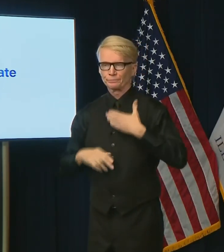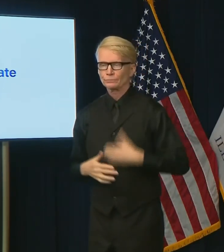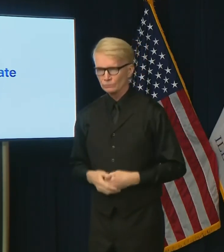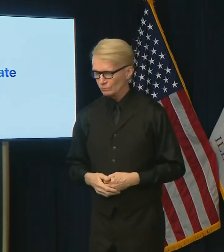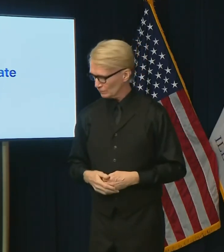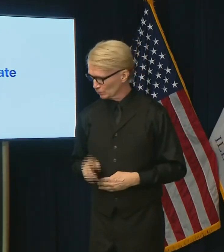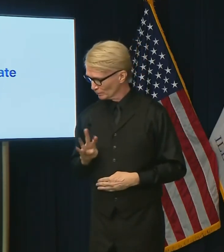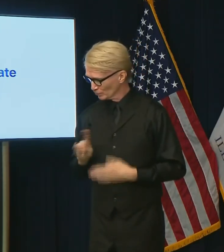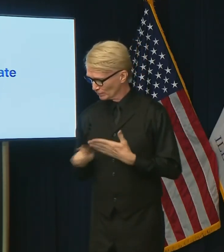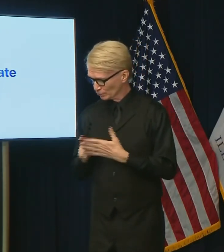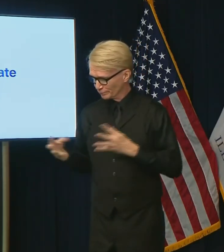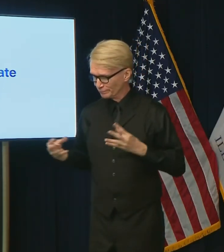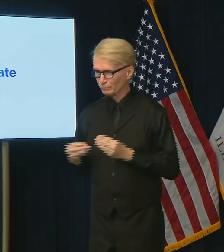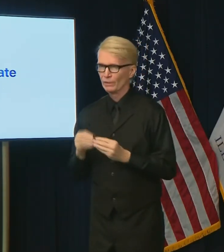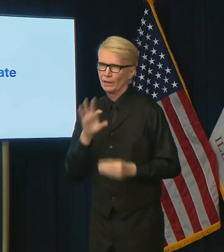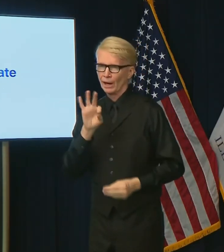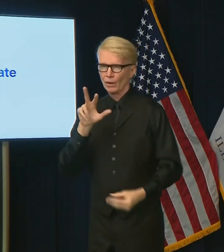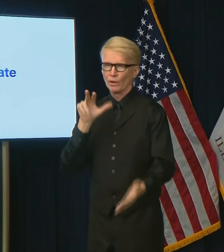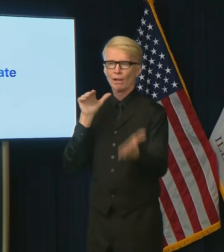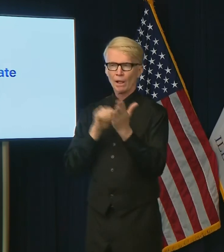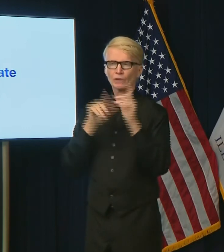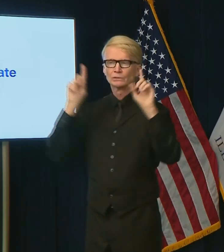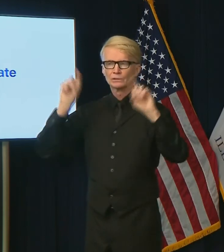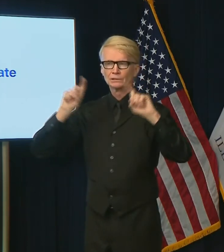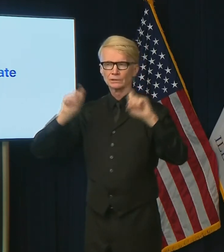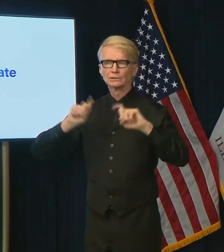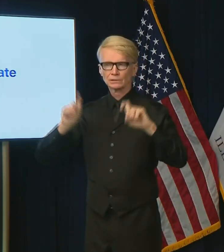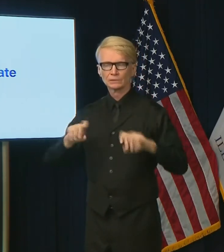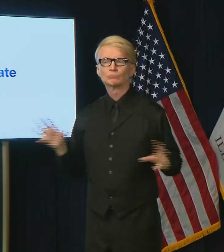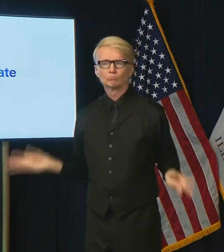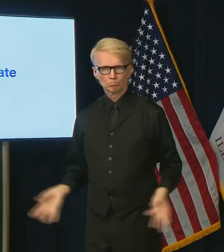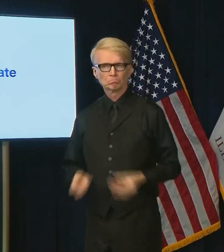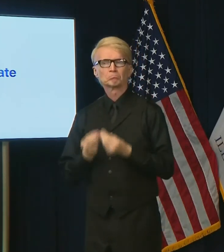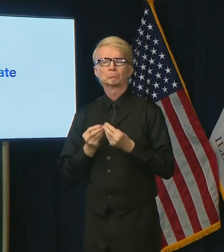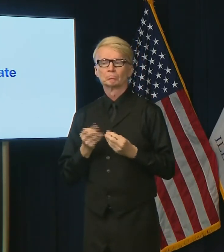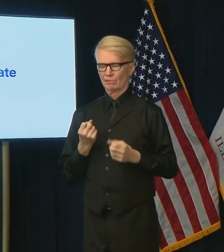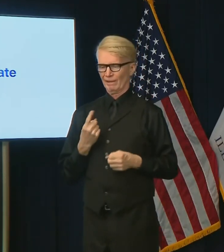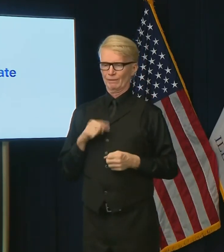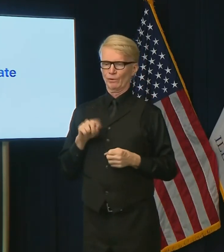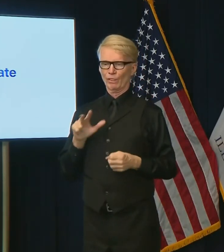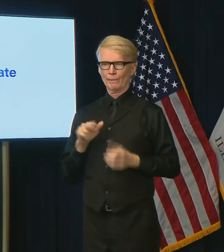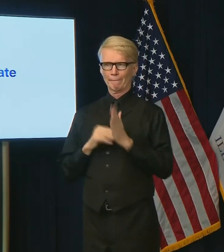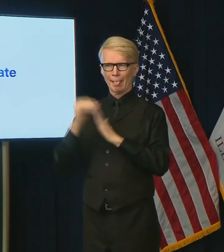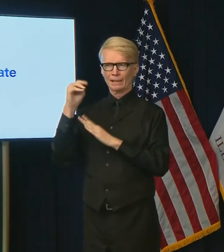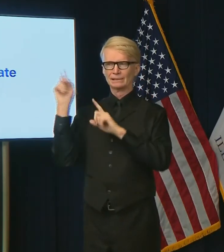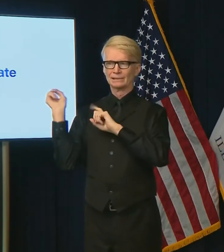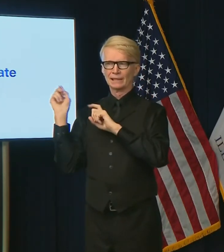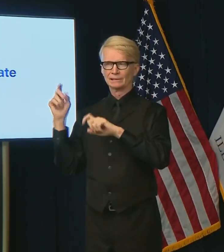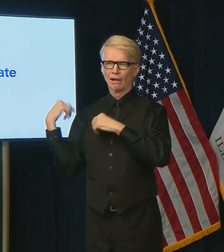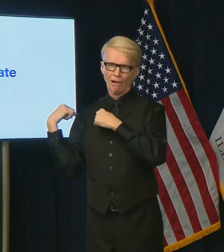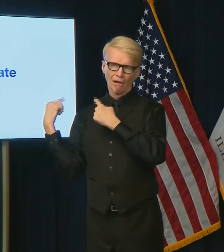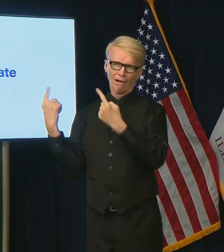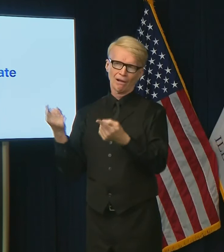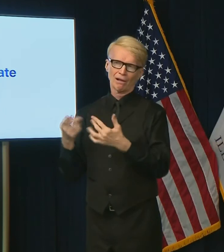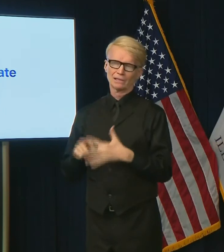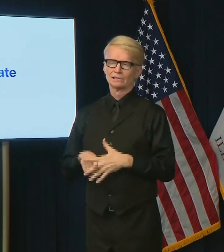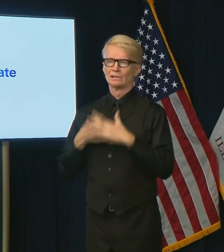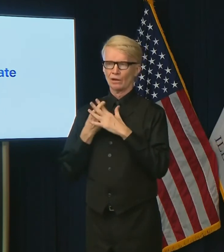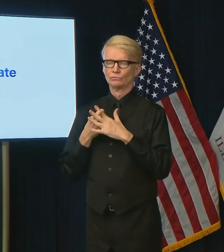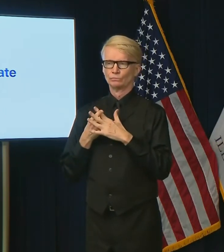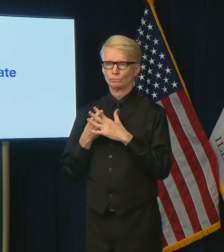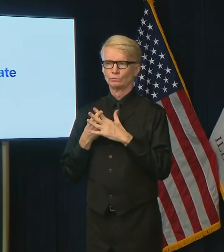hours, almost 93,000 tests have been reported for a total of 11.3 million tests since the beginning of this